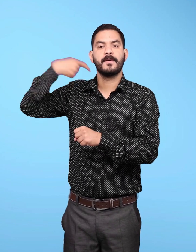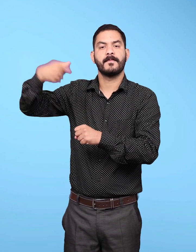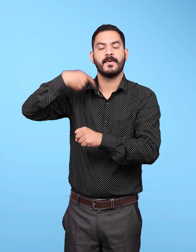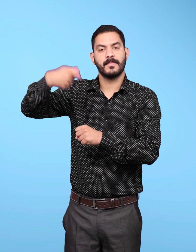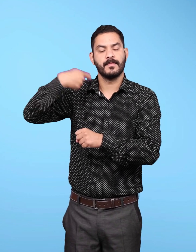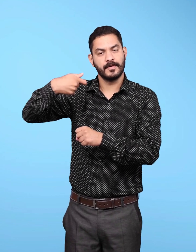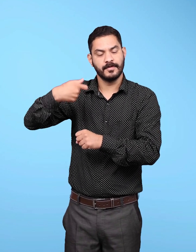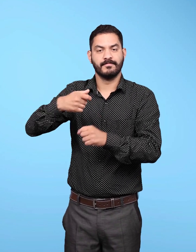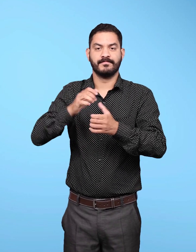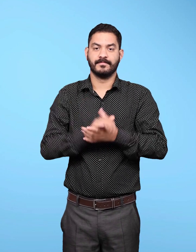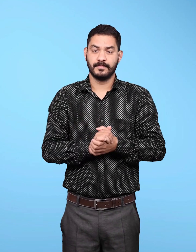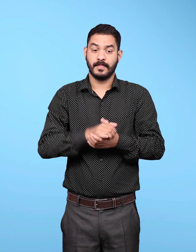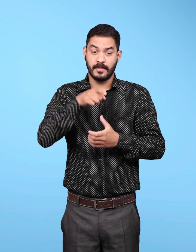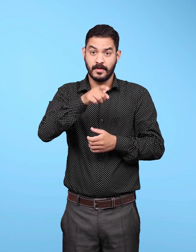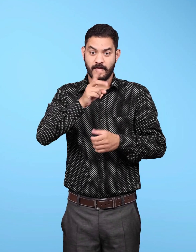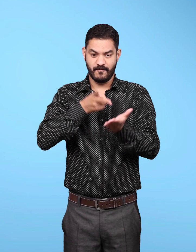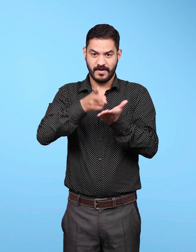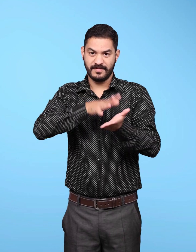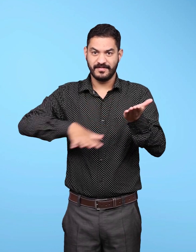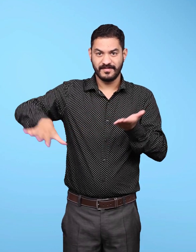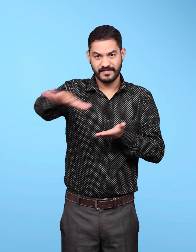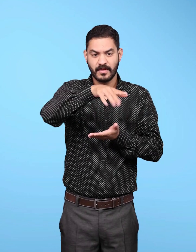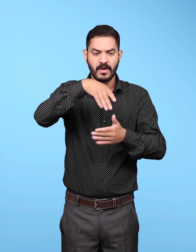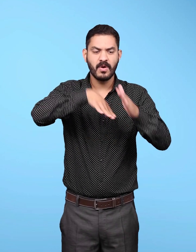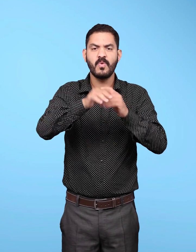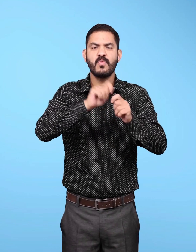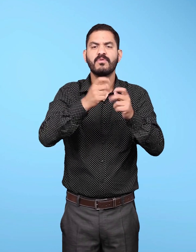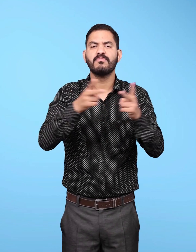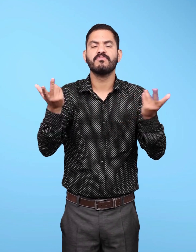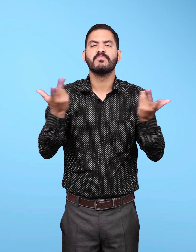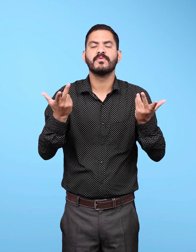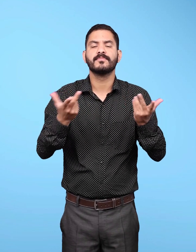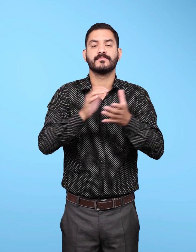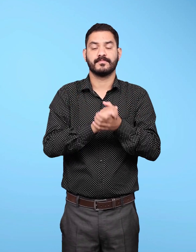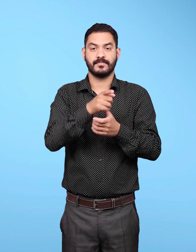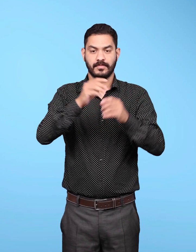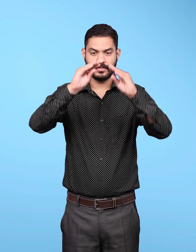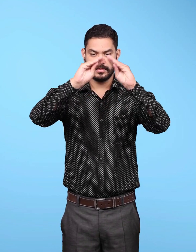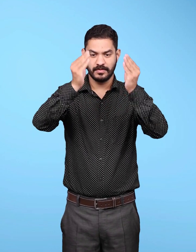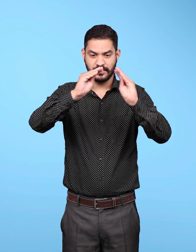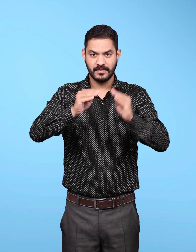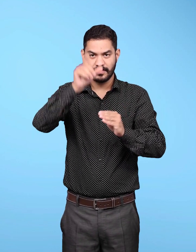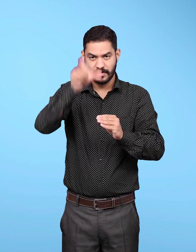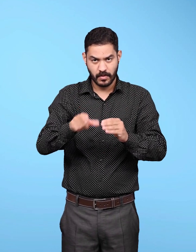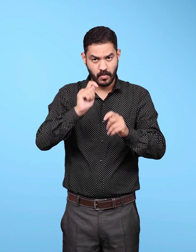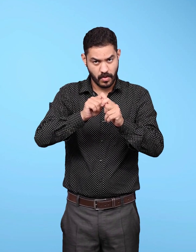by others. In most villages, there were some craftspersons such as the blacksmith,